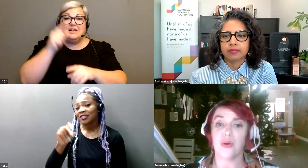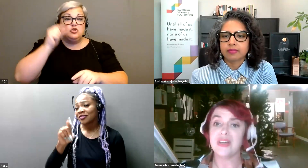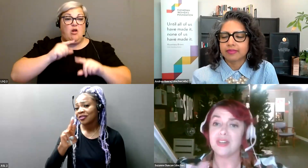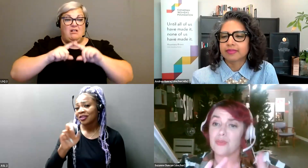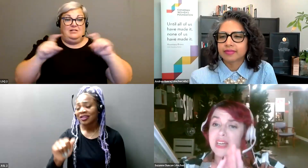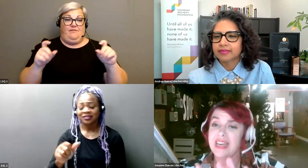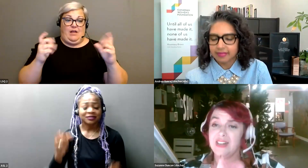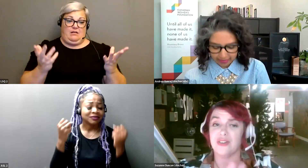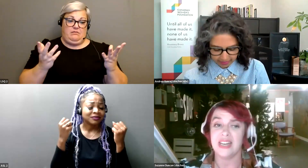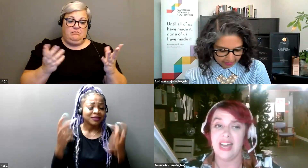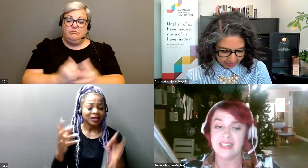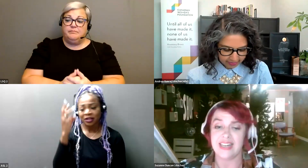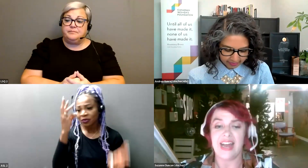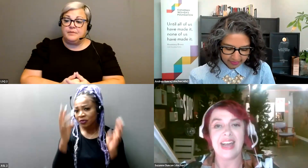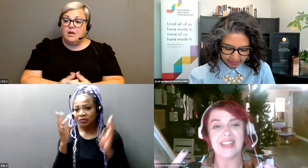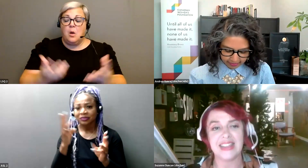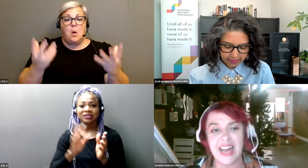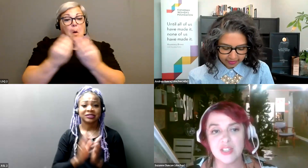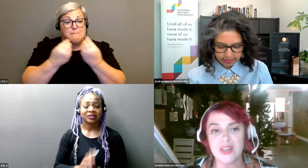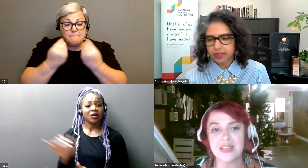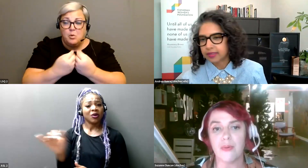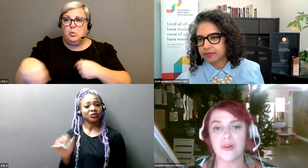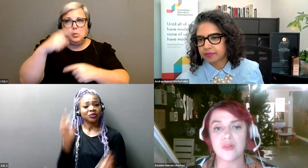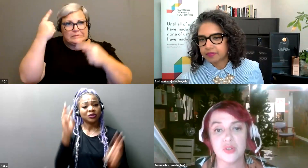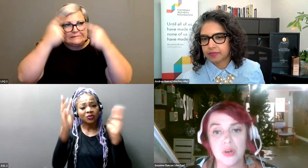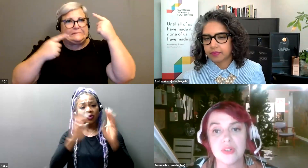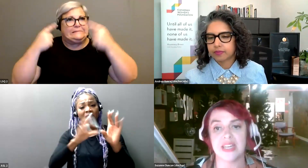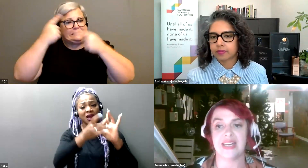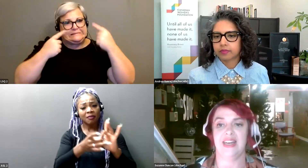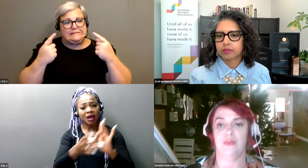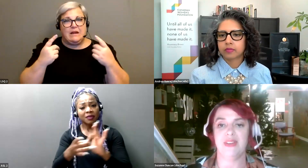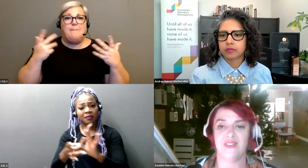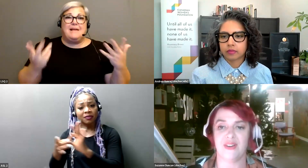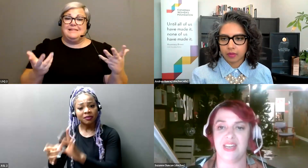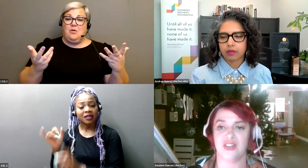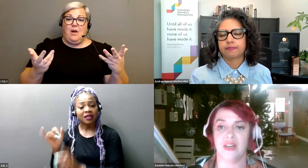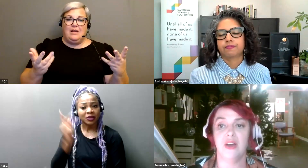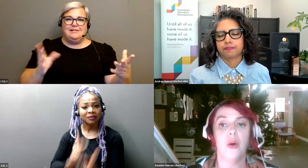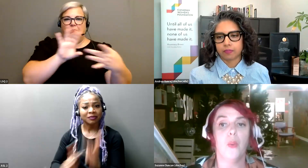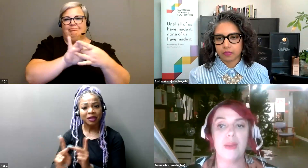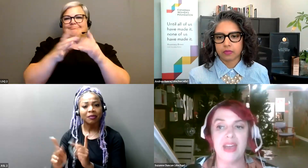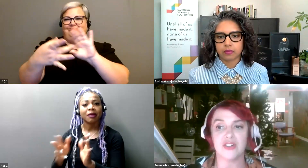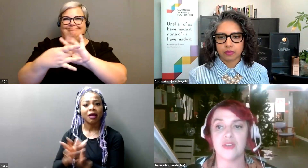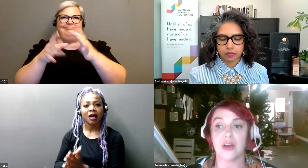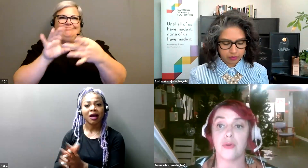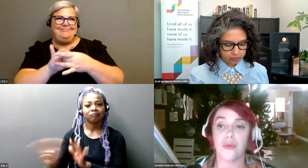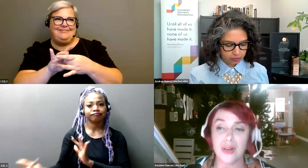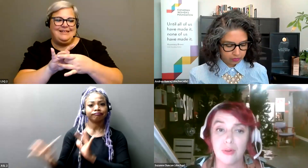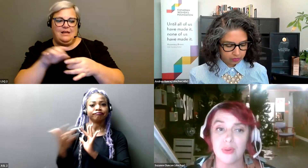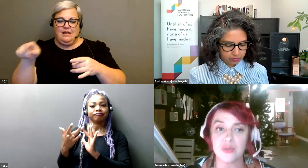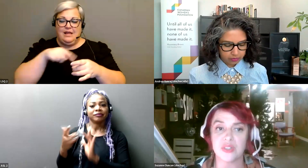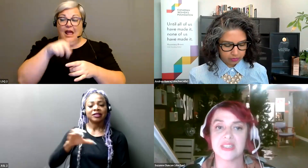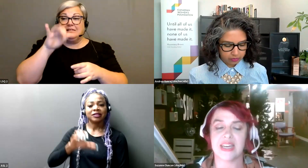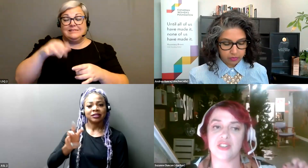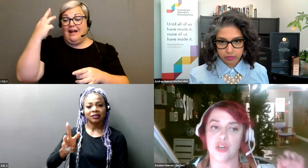And those worries are really interconnected. And I think that's why supporters turn to the Canadian Women's Foundation. We make sure that